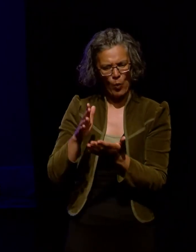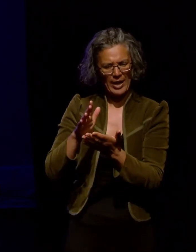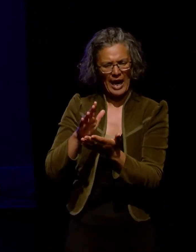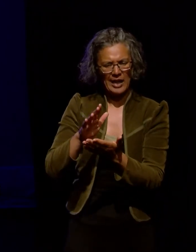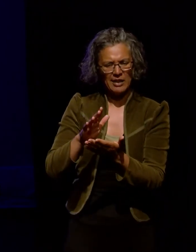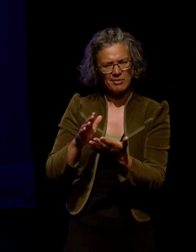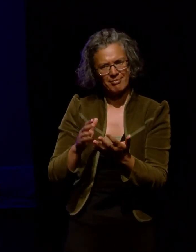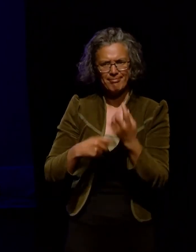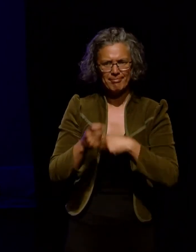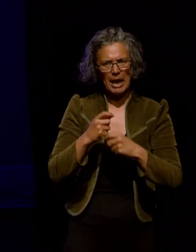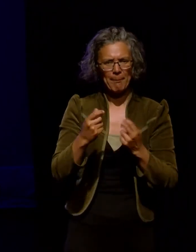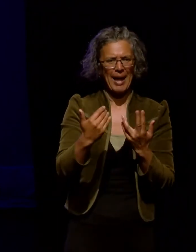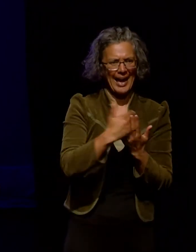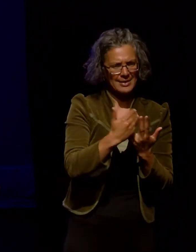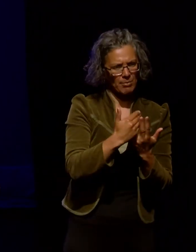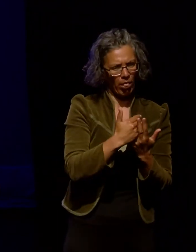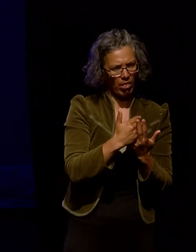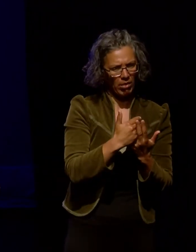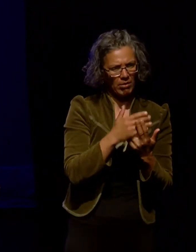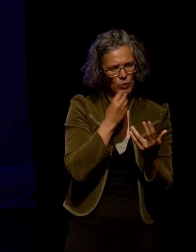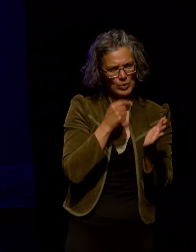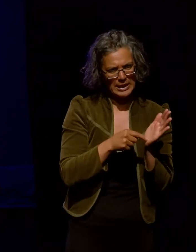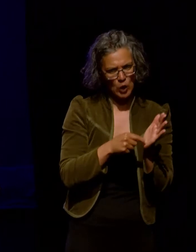storytelling using technology.